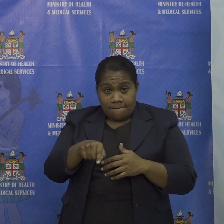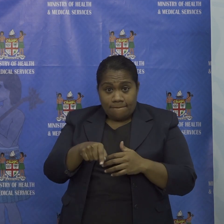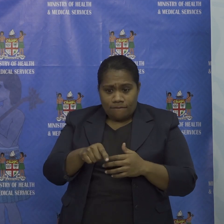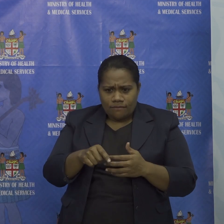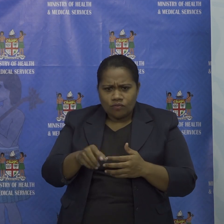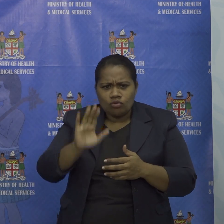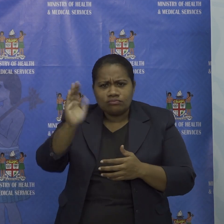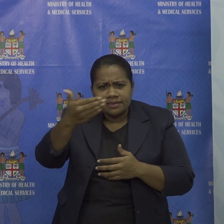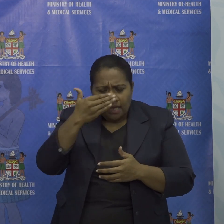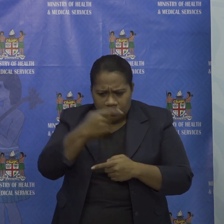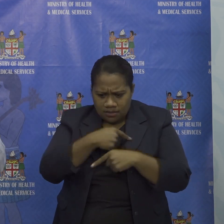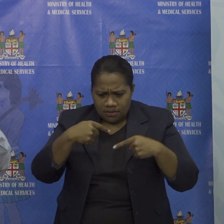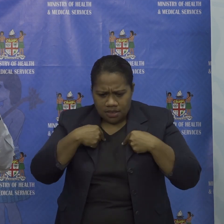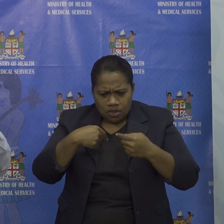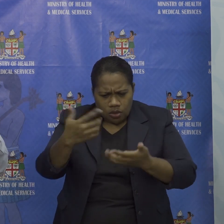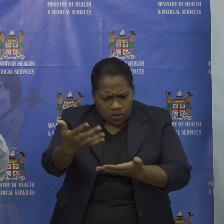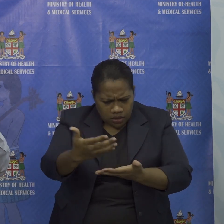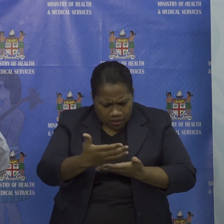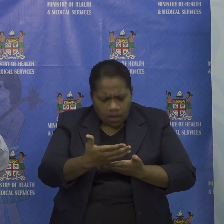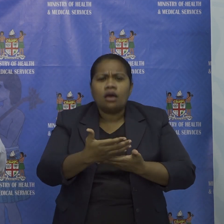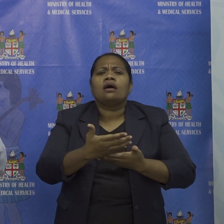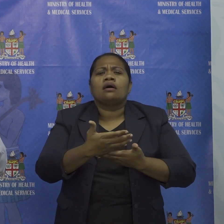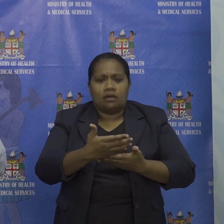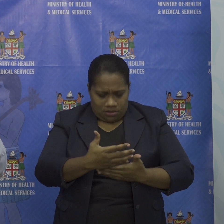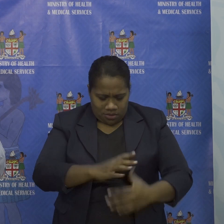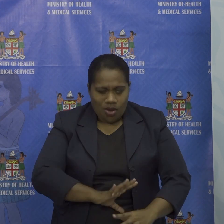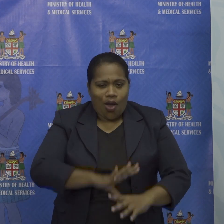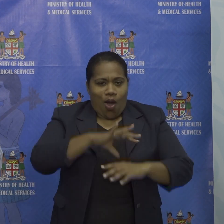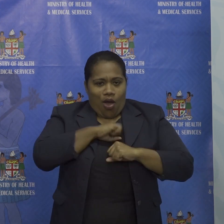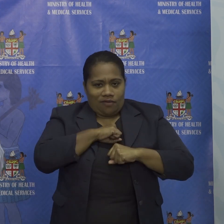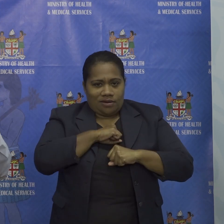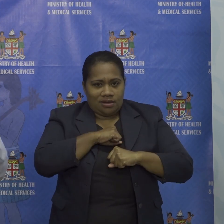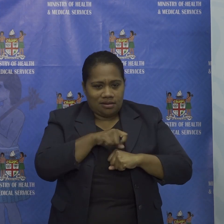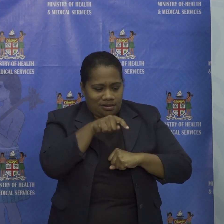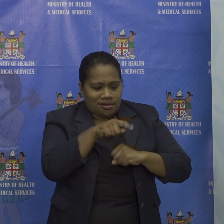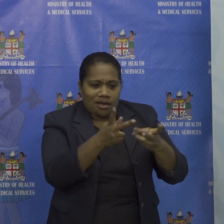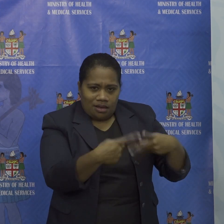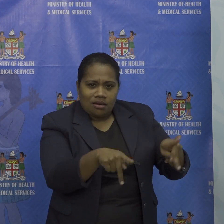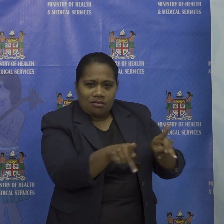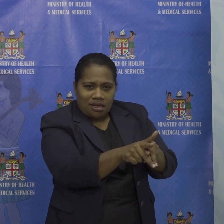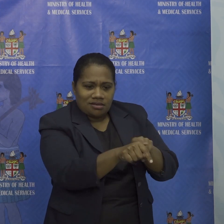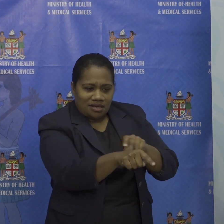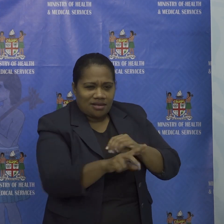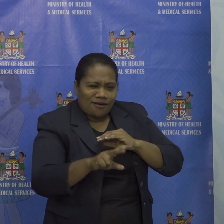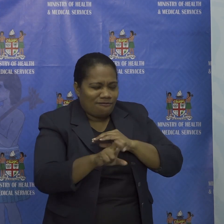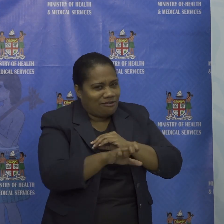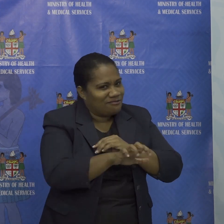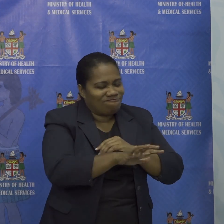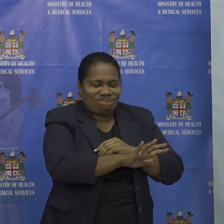more and more confident that we are cleaning, that place is getting, more confident about the cleanliness of that place.